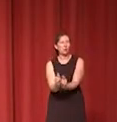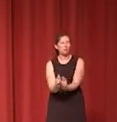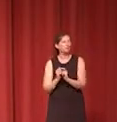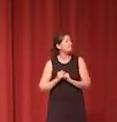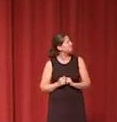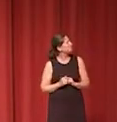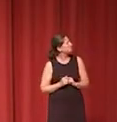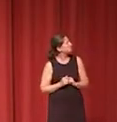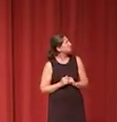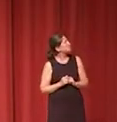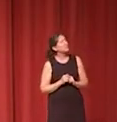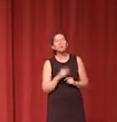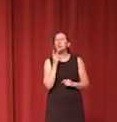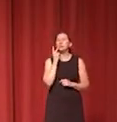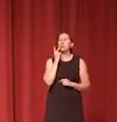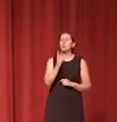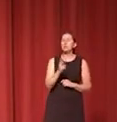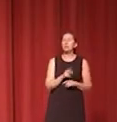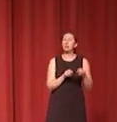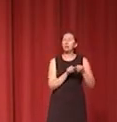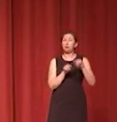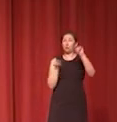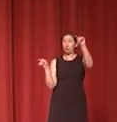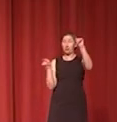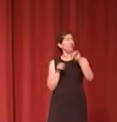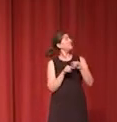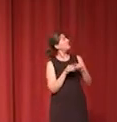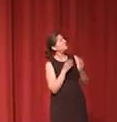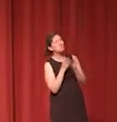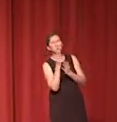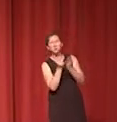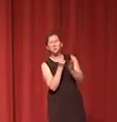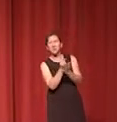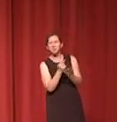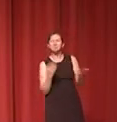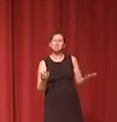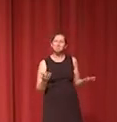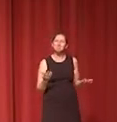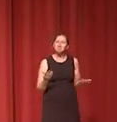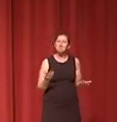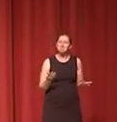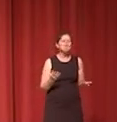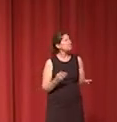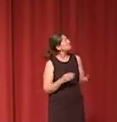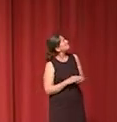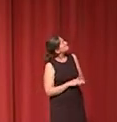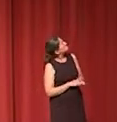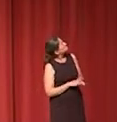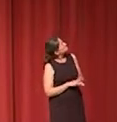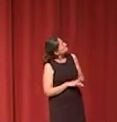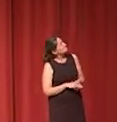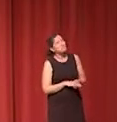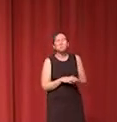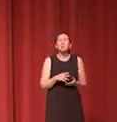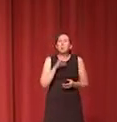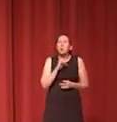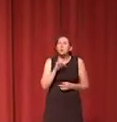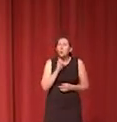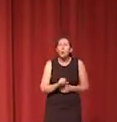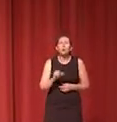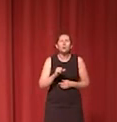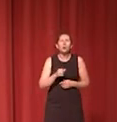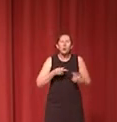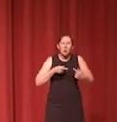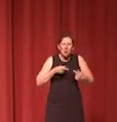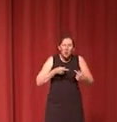see that, again, for normal aging, we expect it'll take us a little longer to learn new information or to remember things, but we're